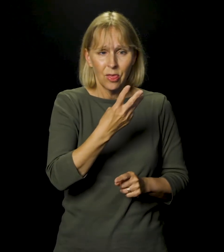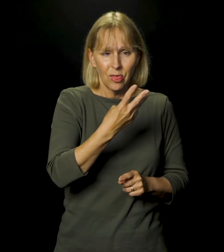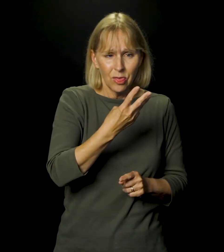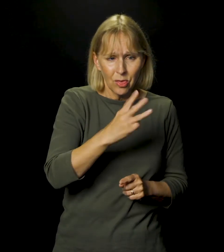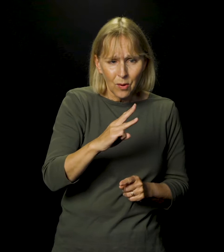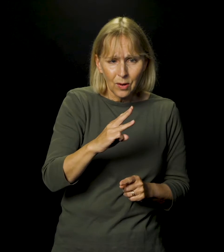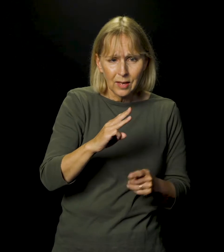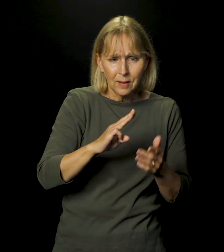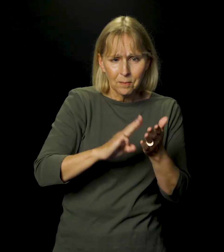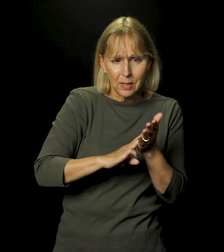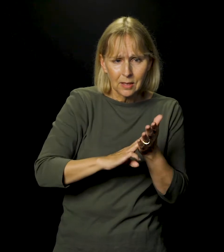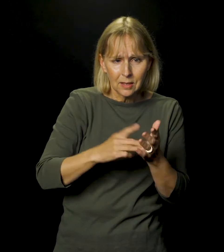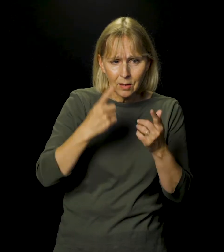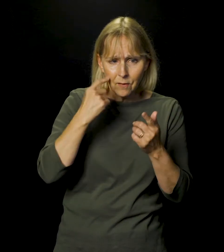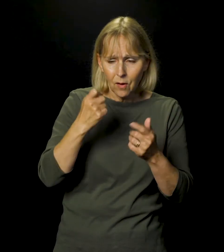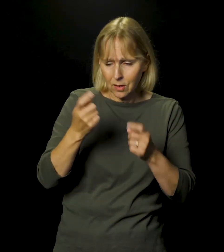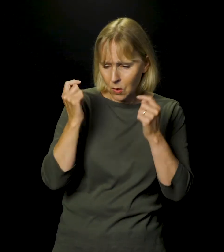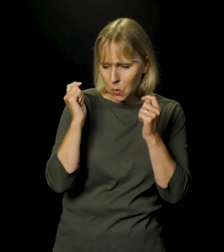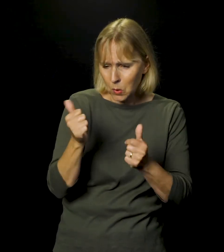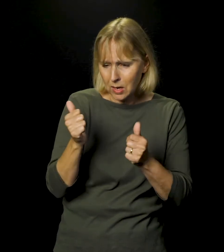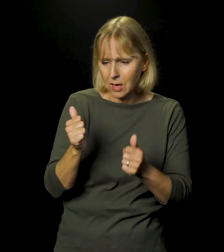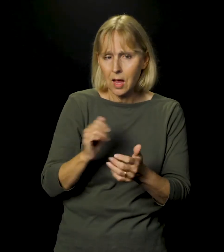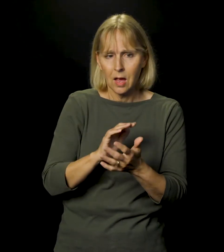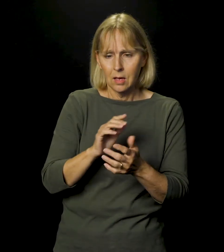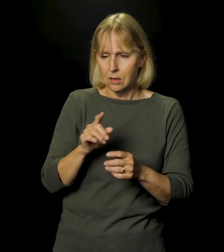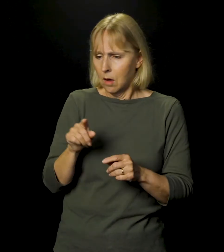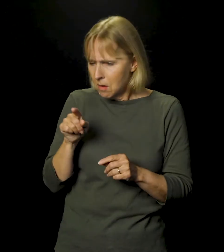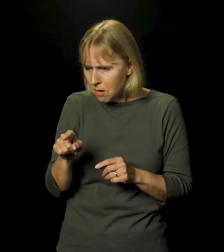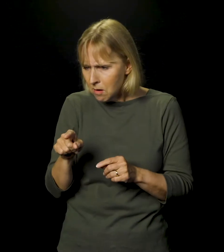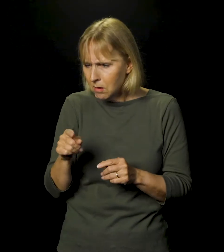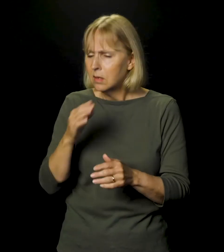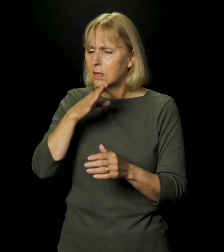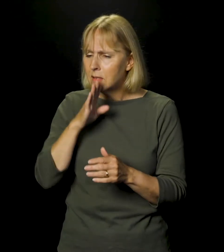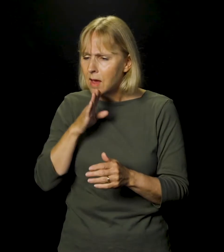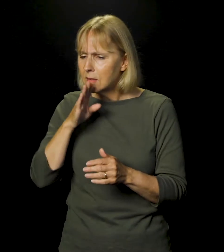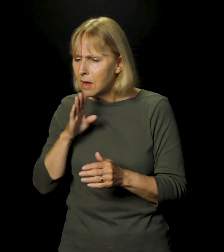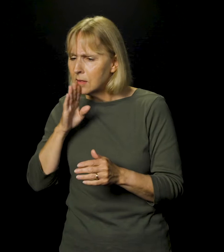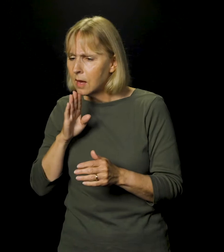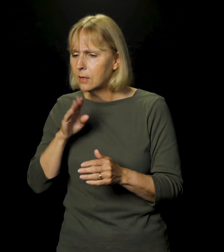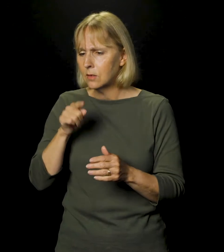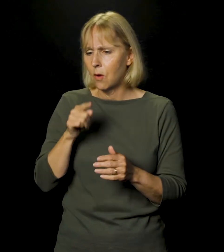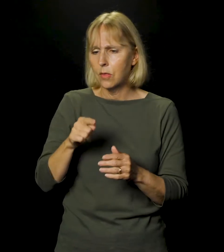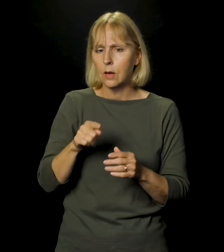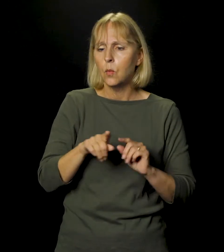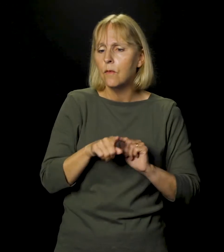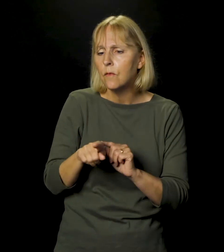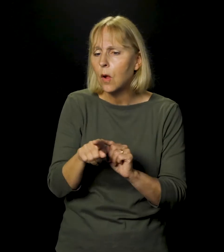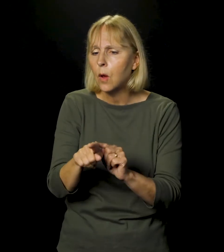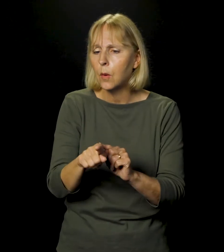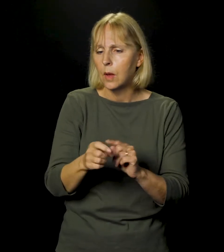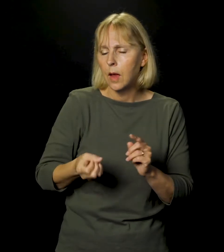by observing actions taken by the fake account, every video watched and liked, it didn't take long